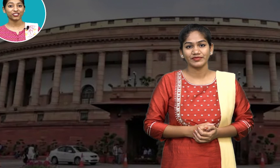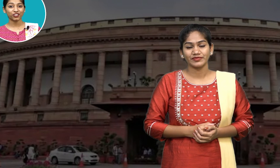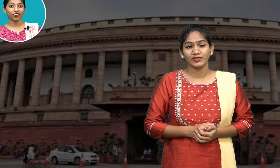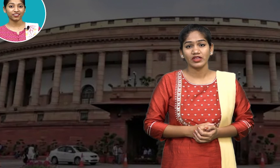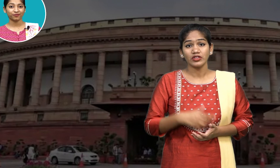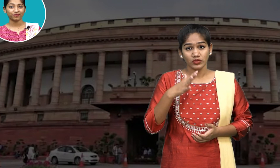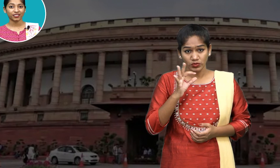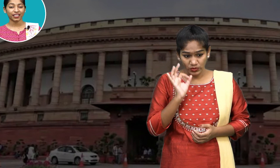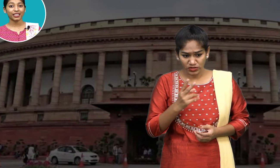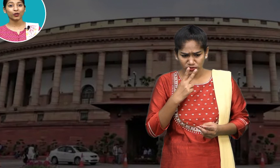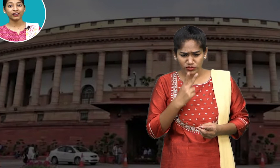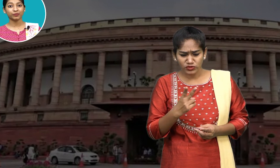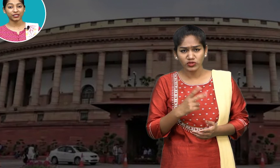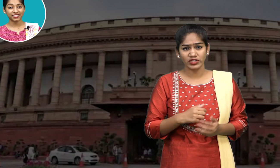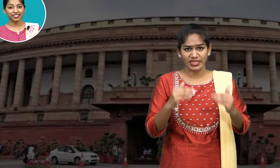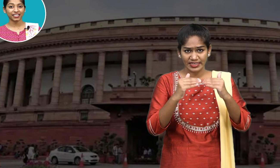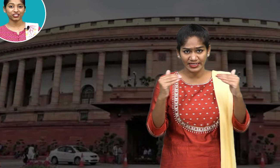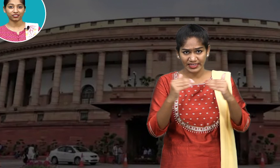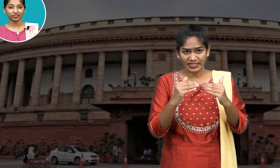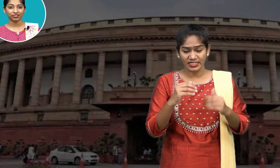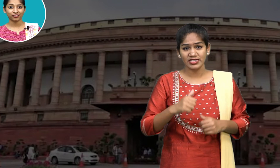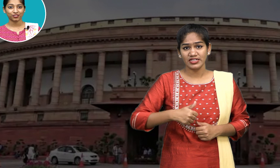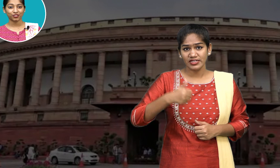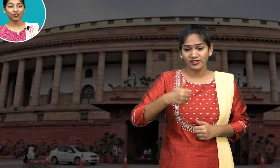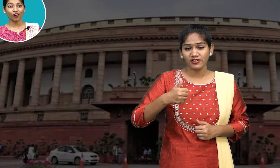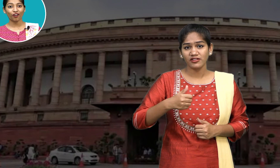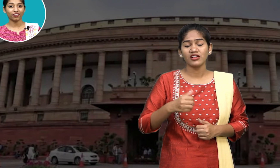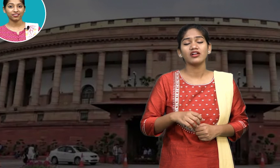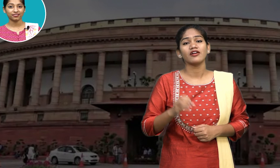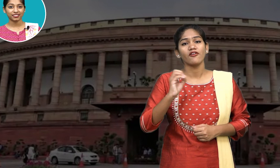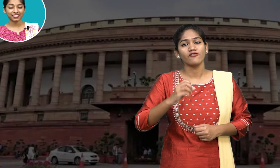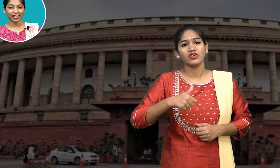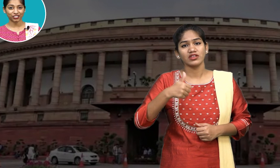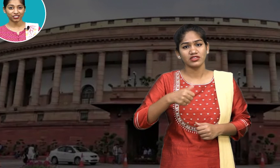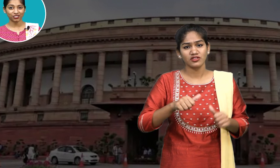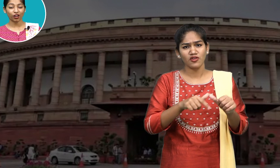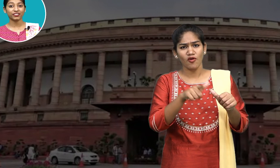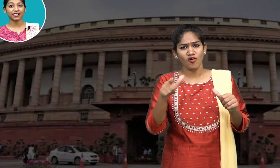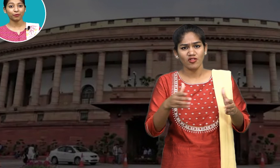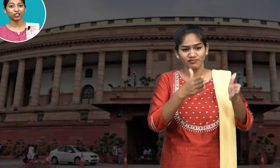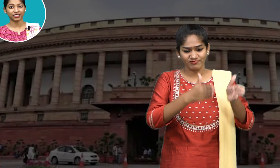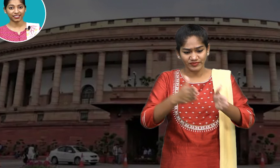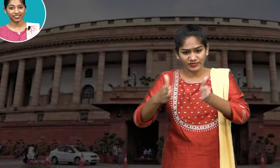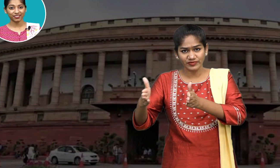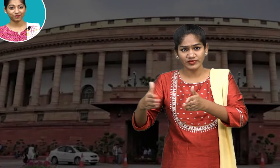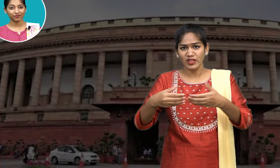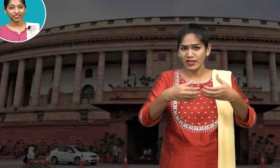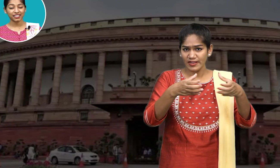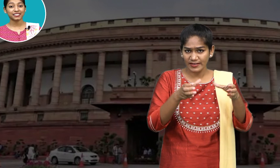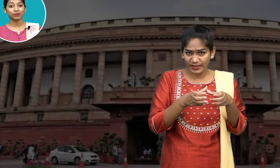To ensure equal representation to all sections of the